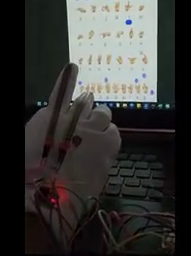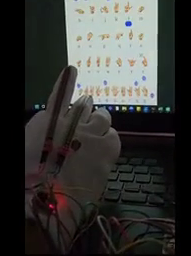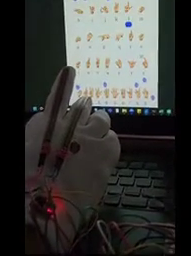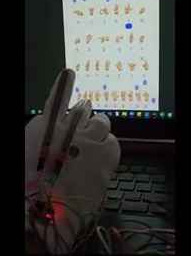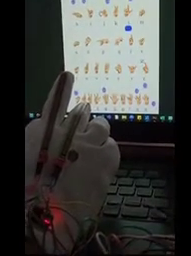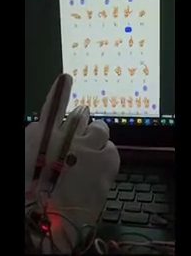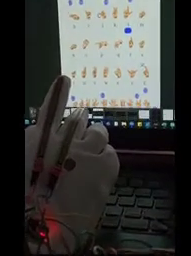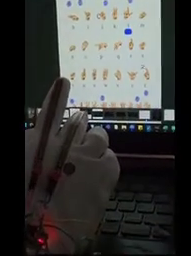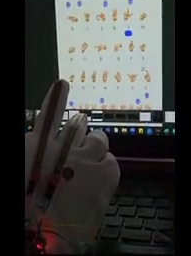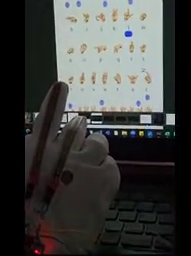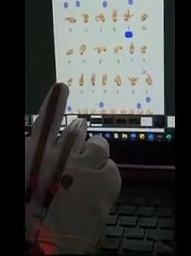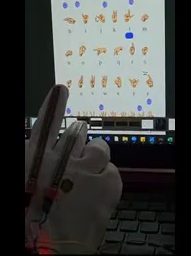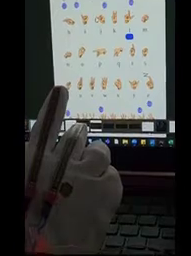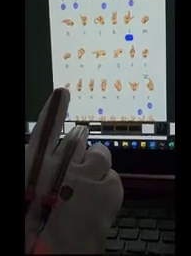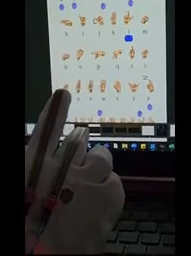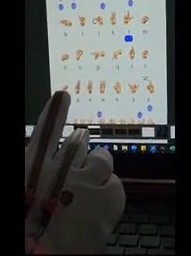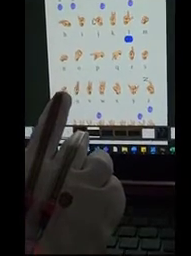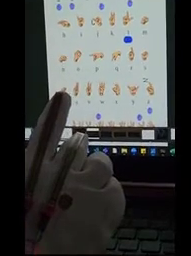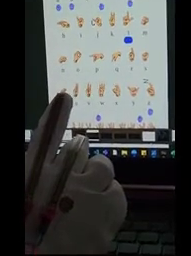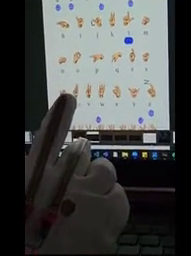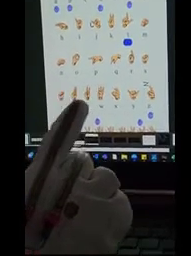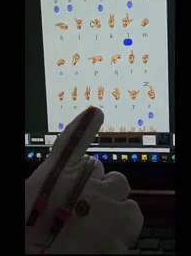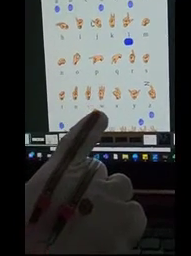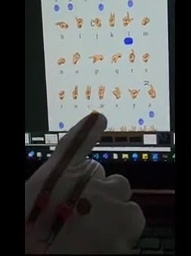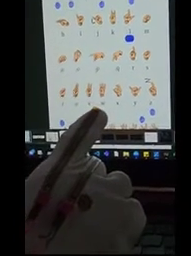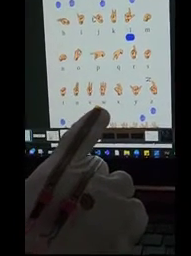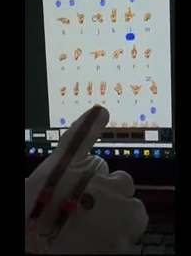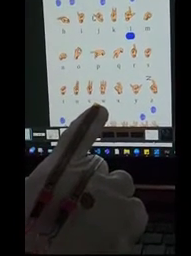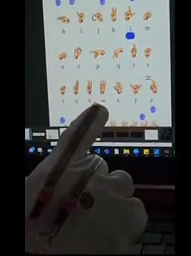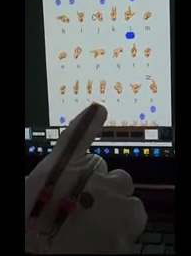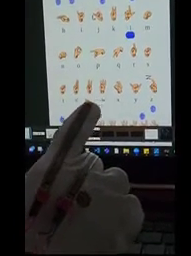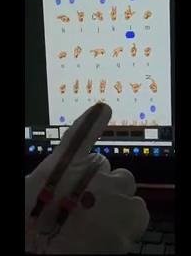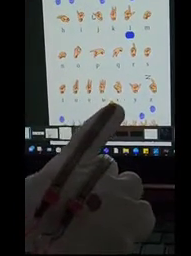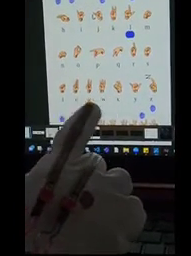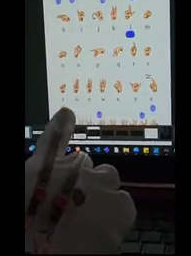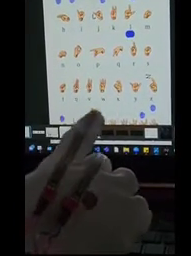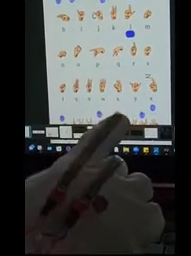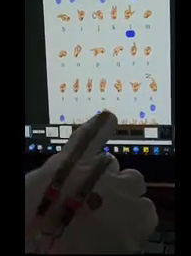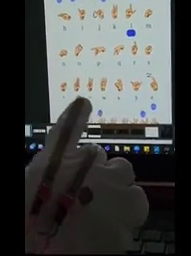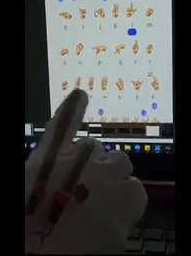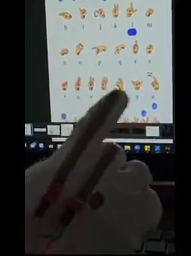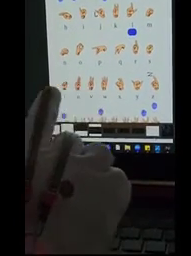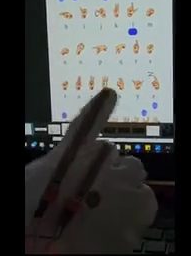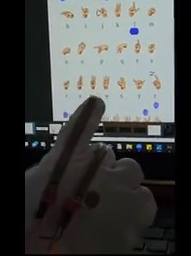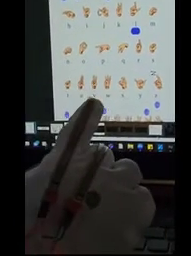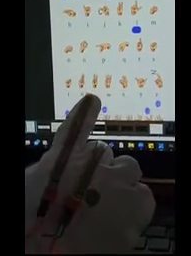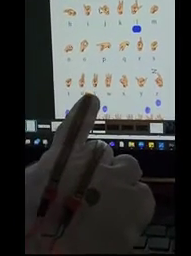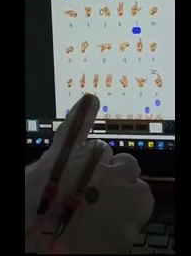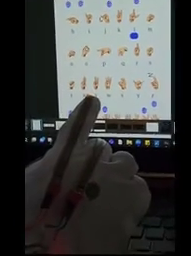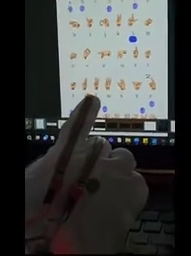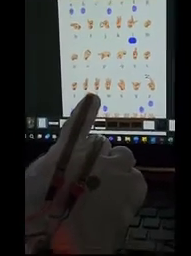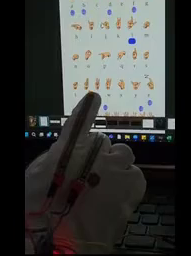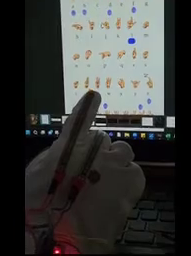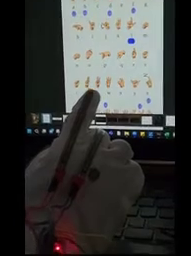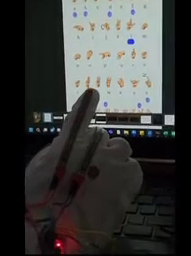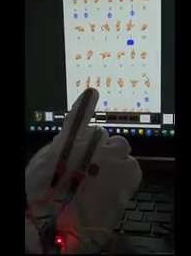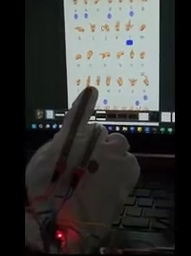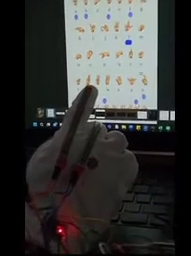that for the G sign, we just have to make a Z symbol or a zigzag symbol. So we are going to replicate that using